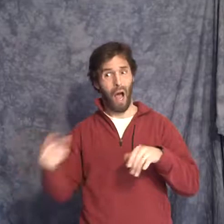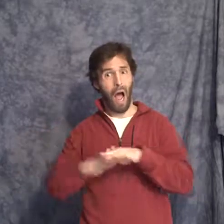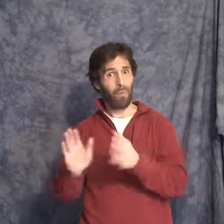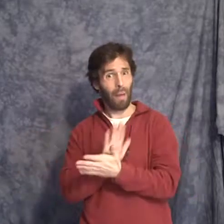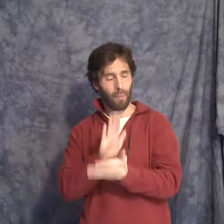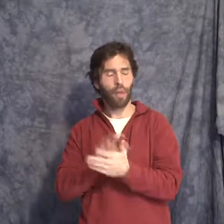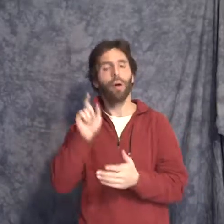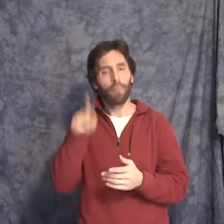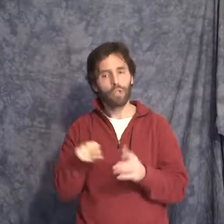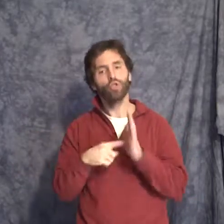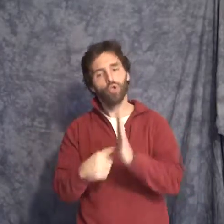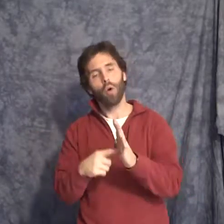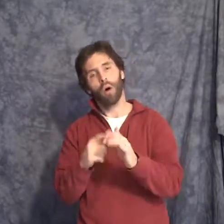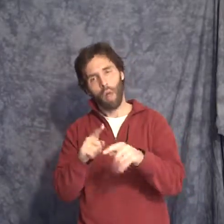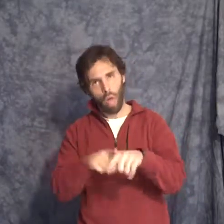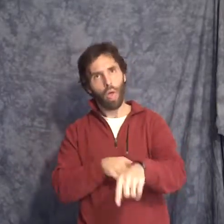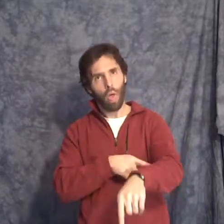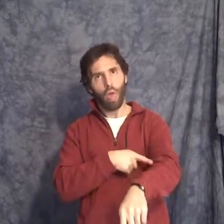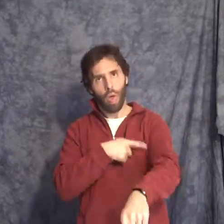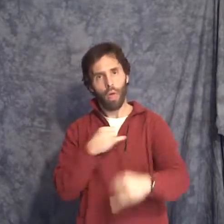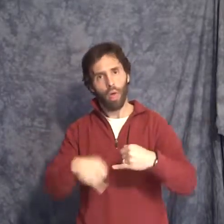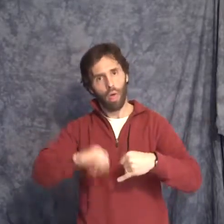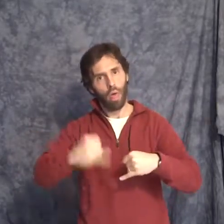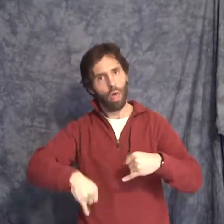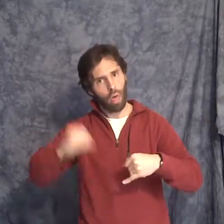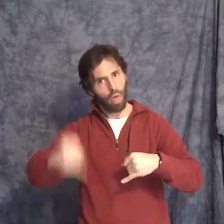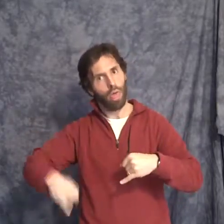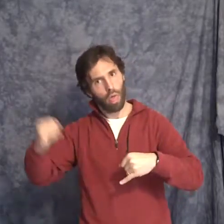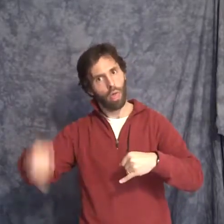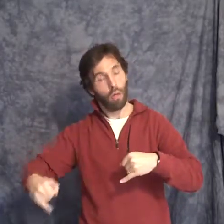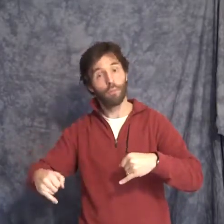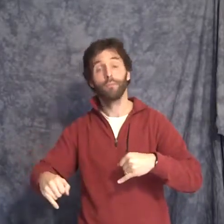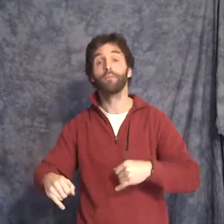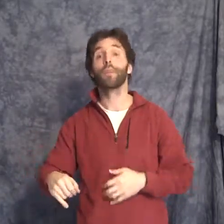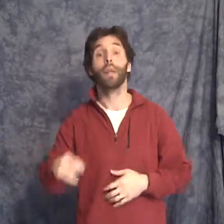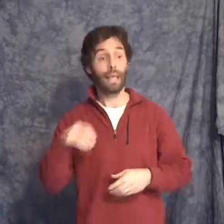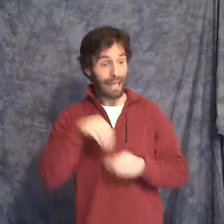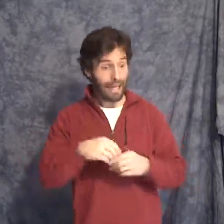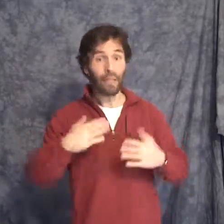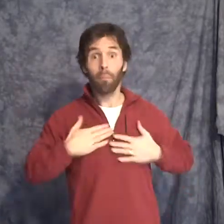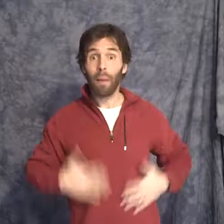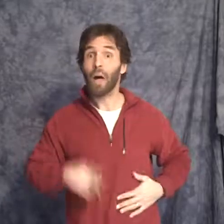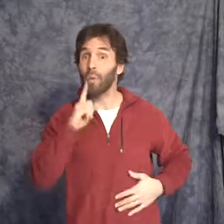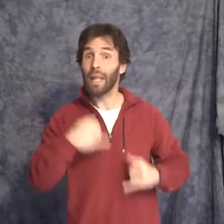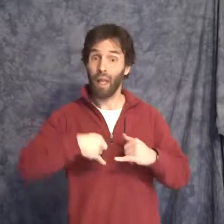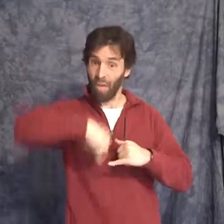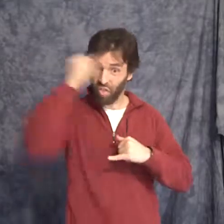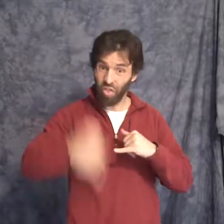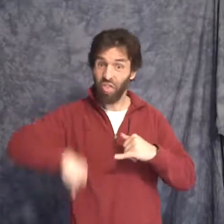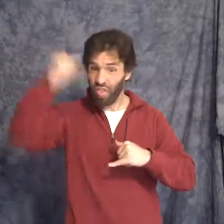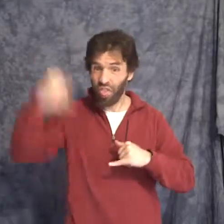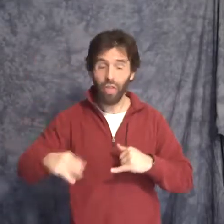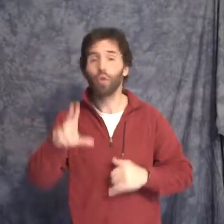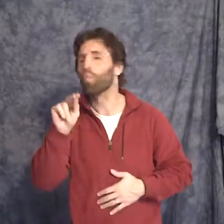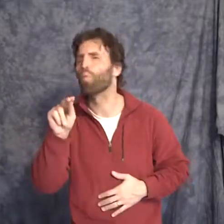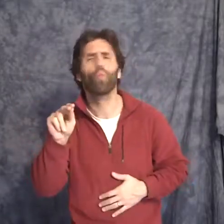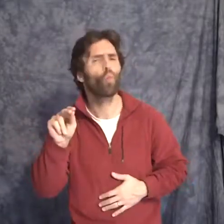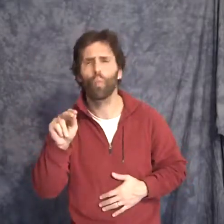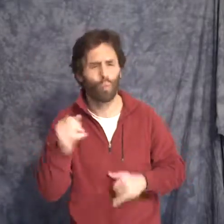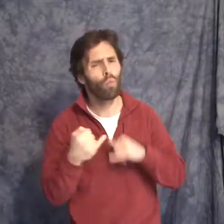paper. They've had to weave it back and forth and back and forth. Is it ever like this in the body? Of course not. It's one